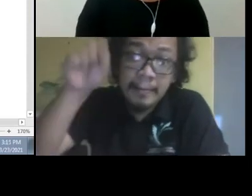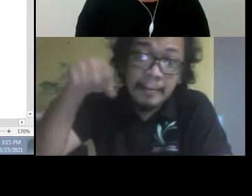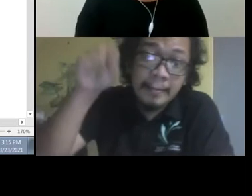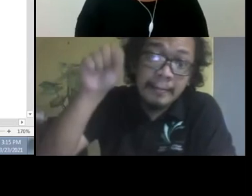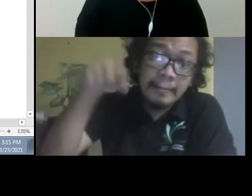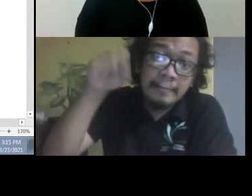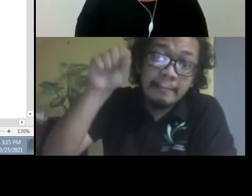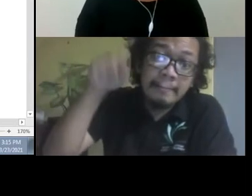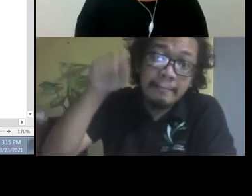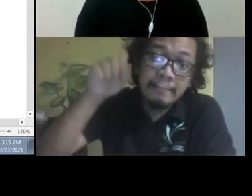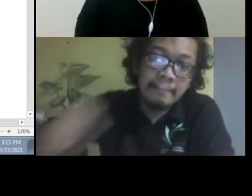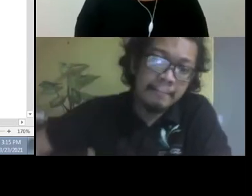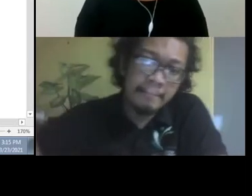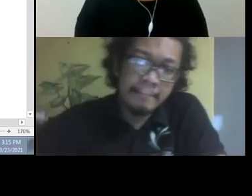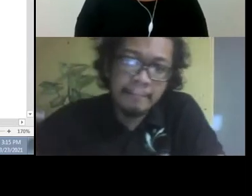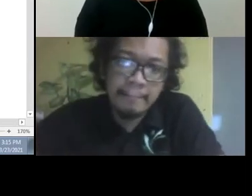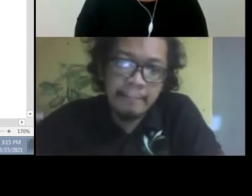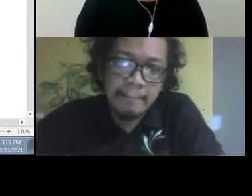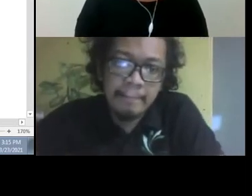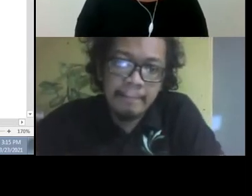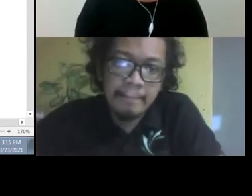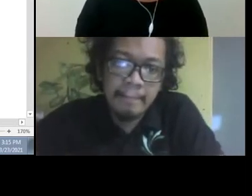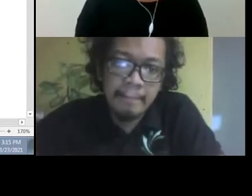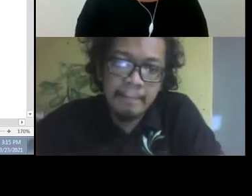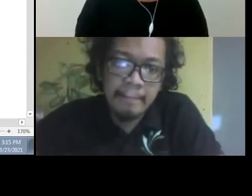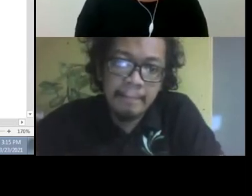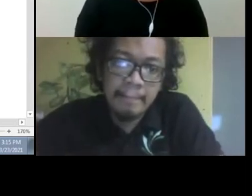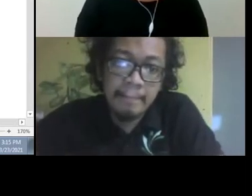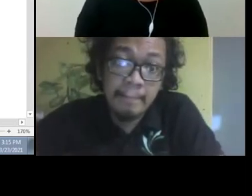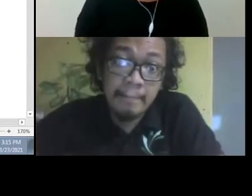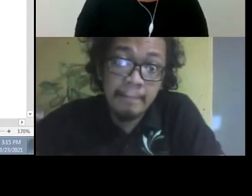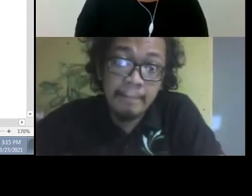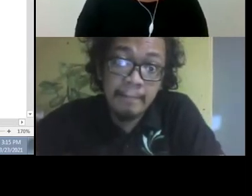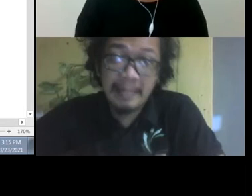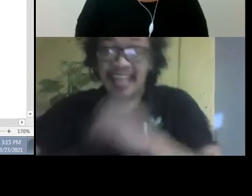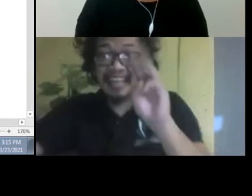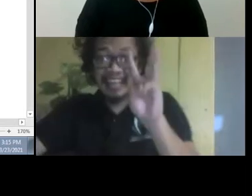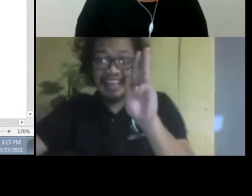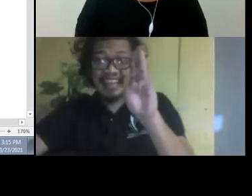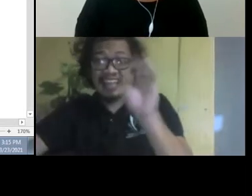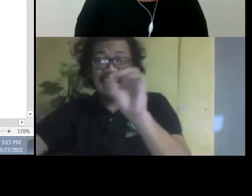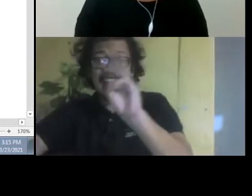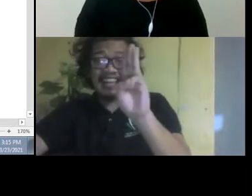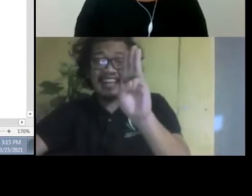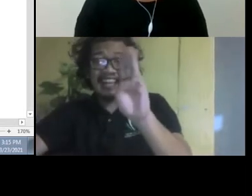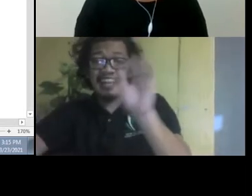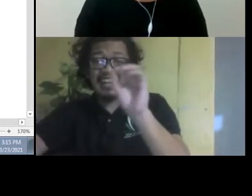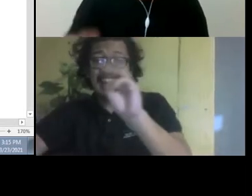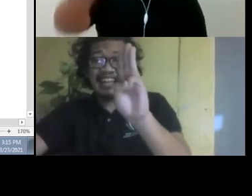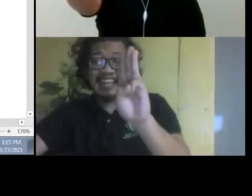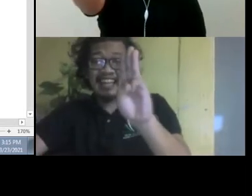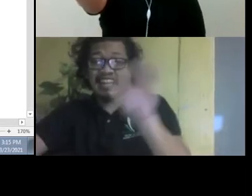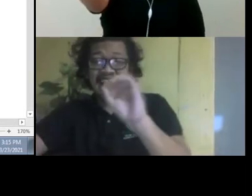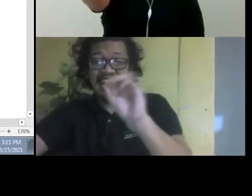the M and the W, or the three fingers up, they're all in the same column Yes. because it's Yes.